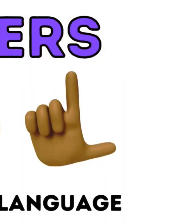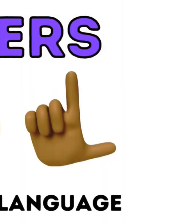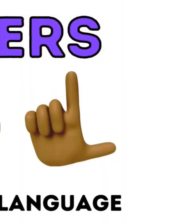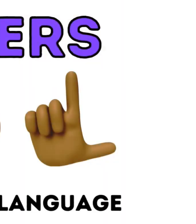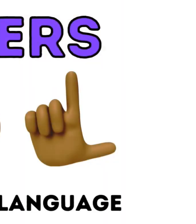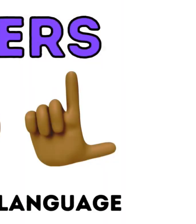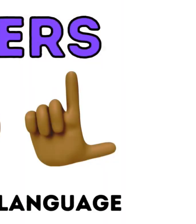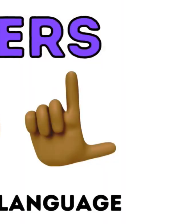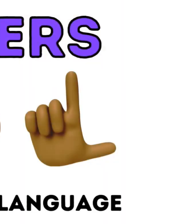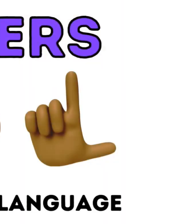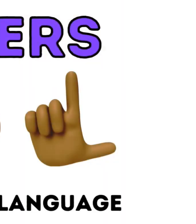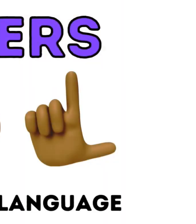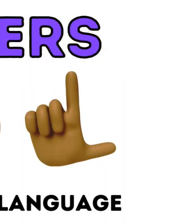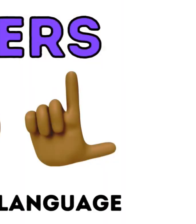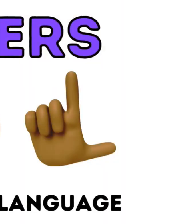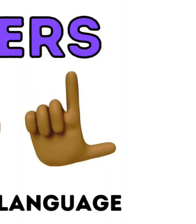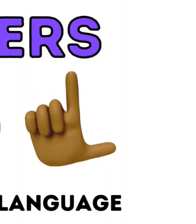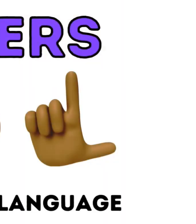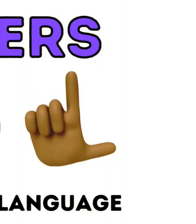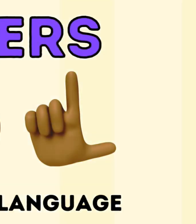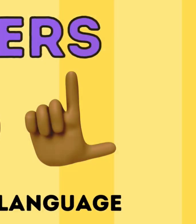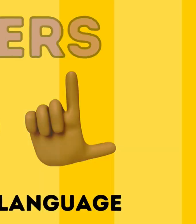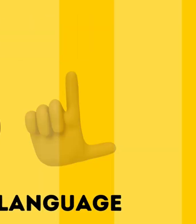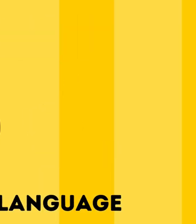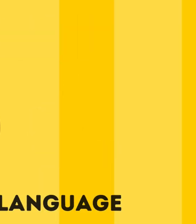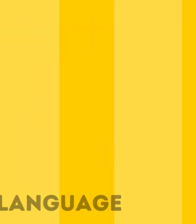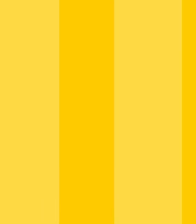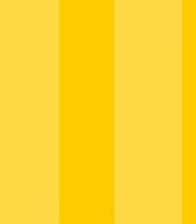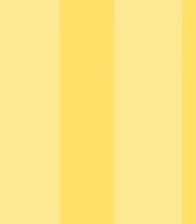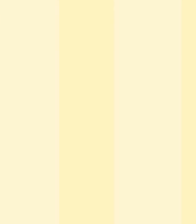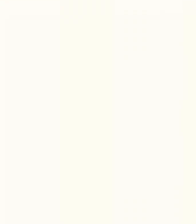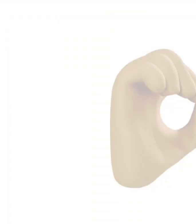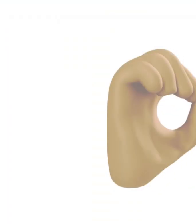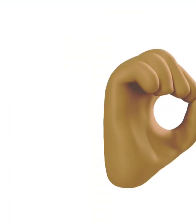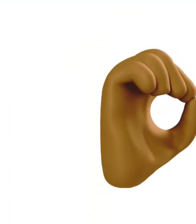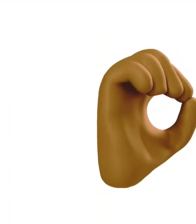Let's learn numbers in American Sign Language.